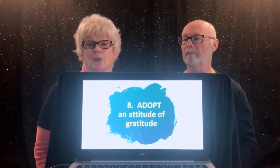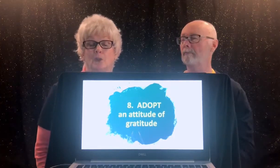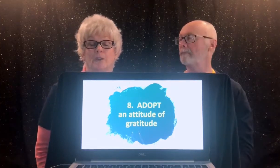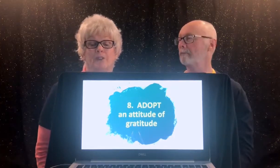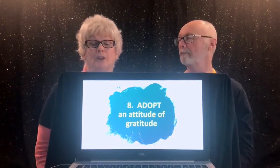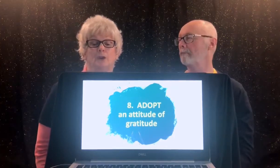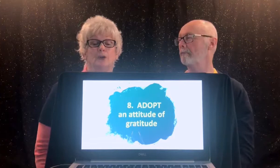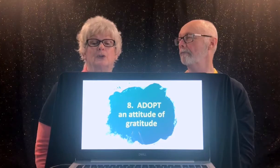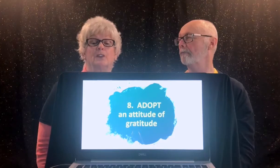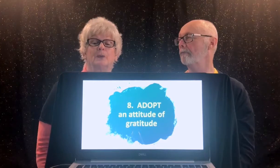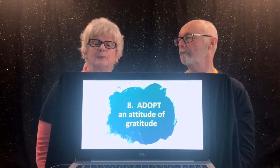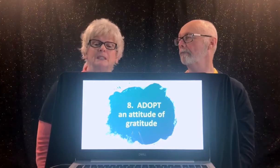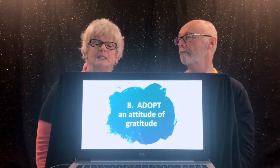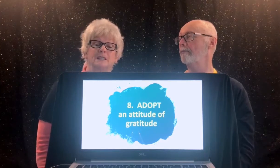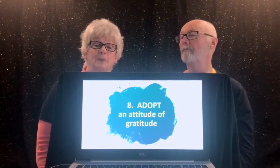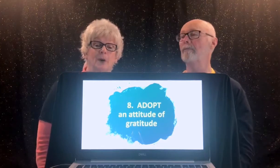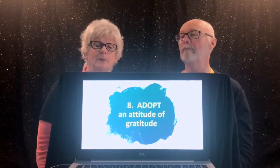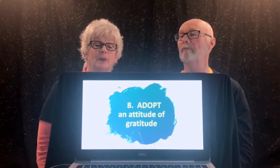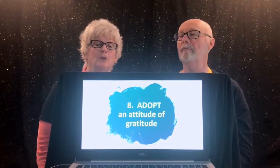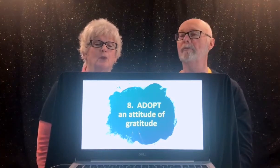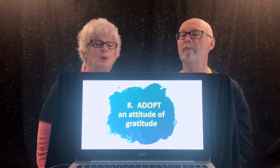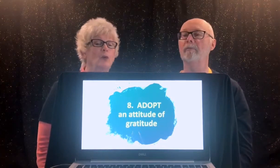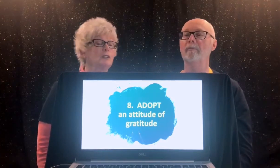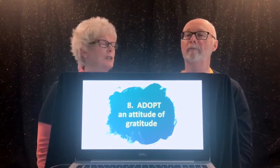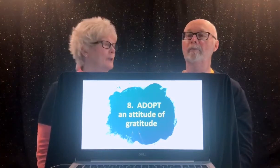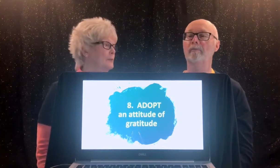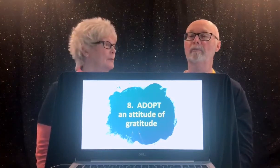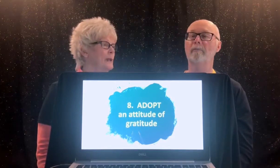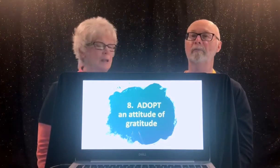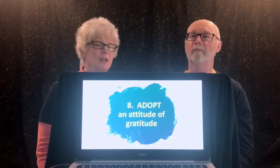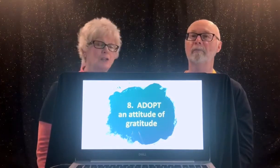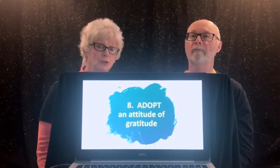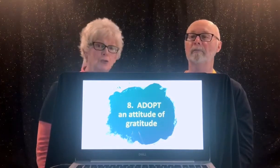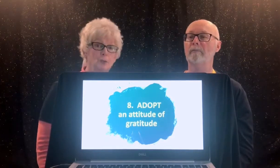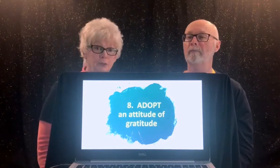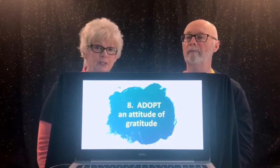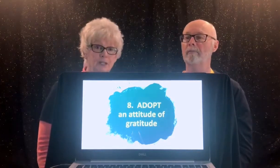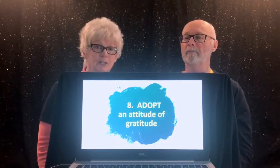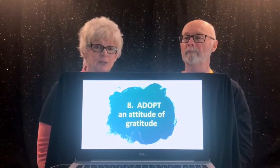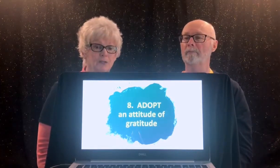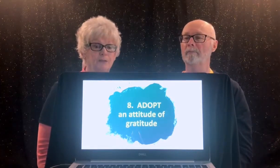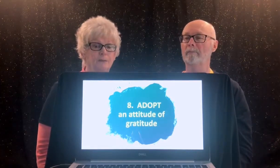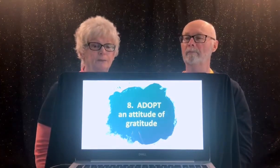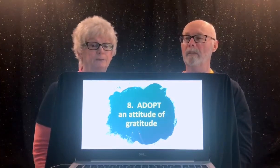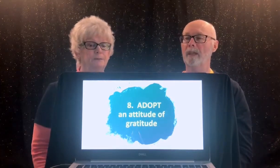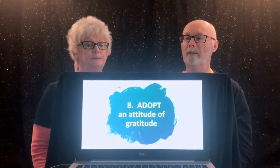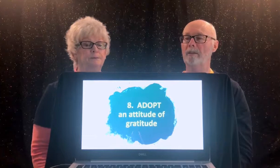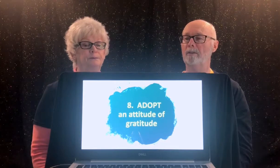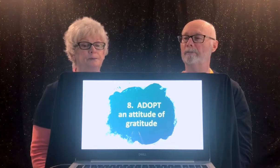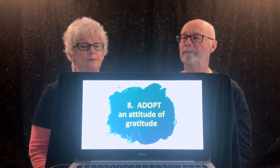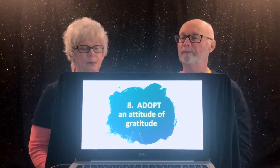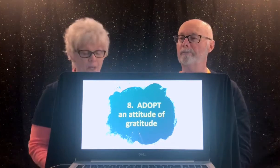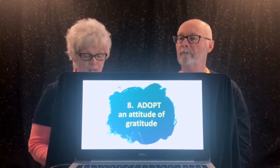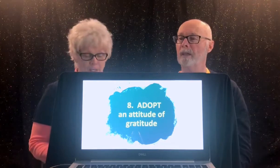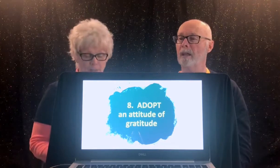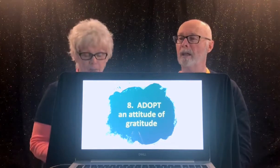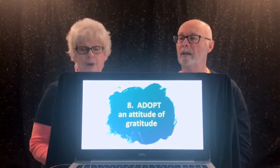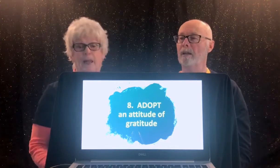we felt heard that the police department were going to implement new procedures. Thank you. Number